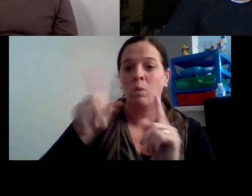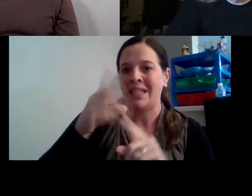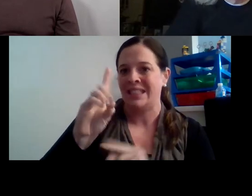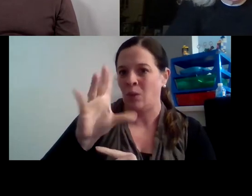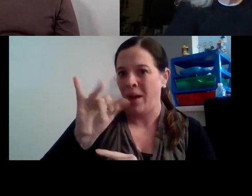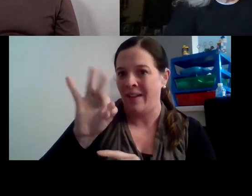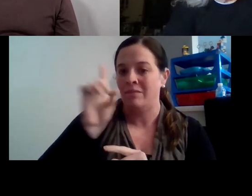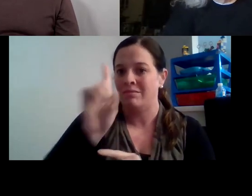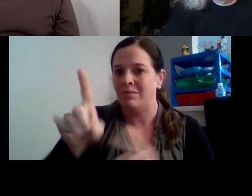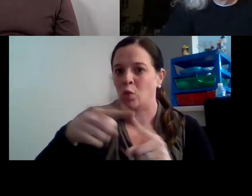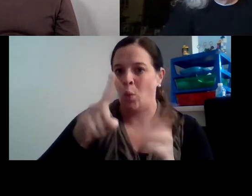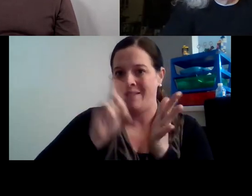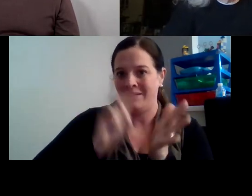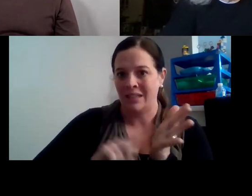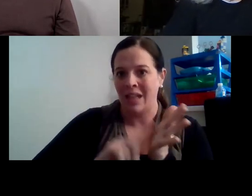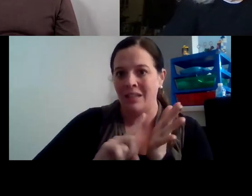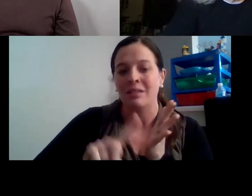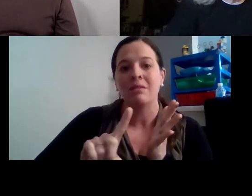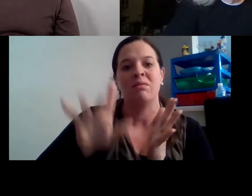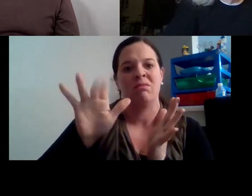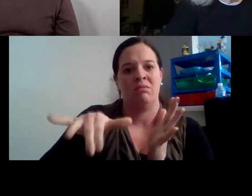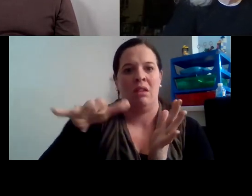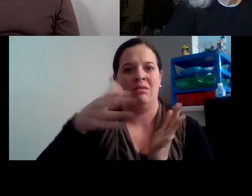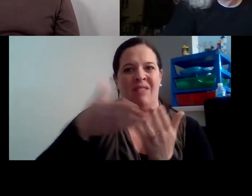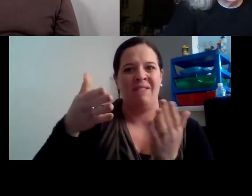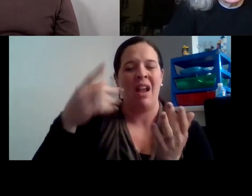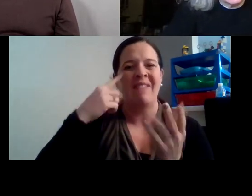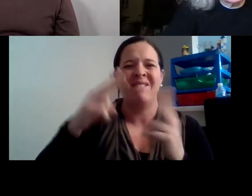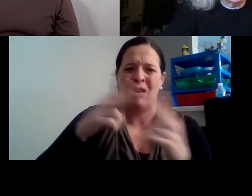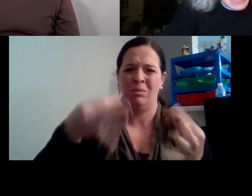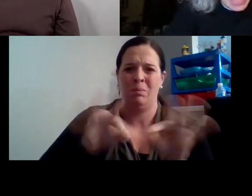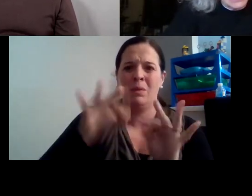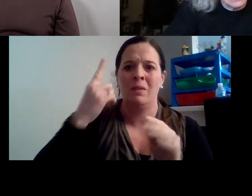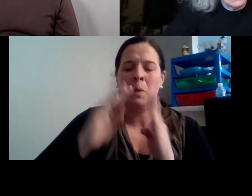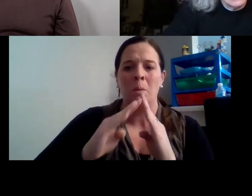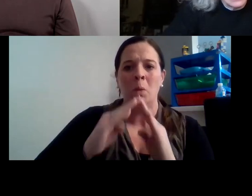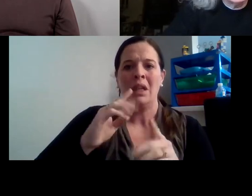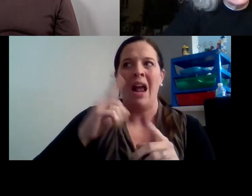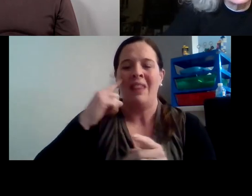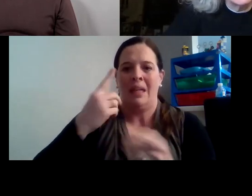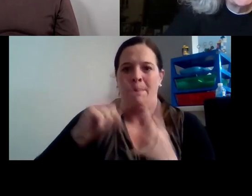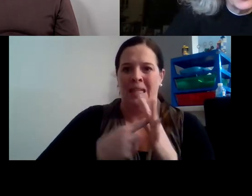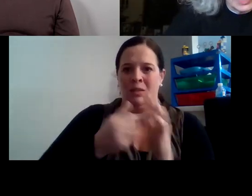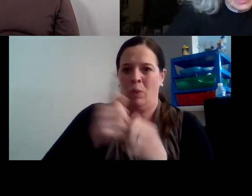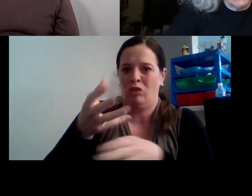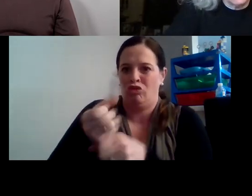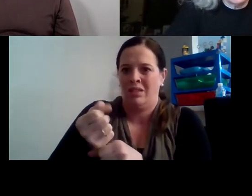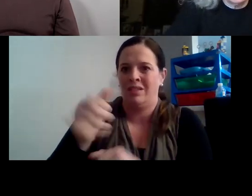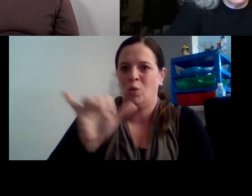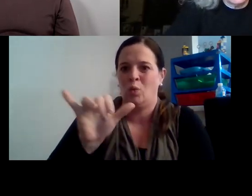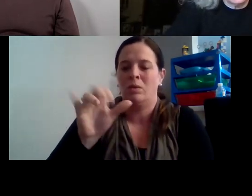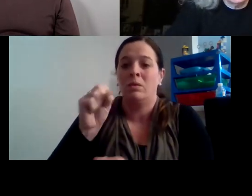deaf children, and to have an initial meeting that we had with DCYF to investigate that. I think that's an important thing